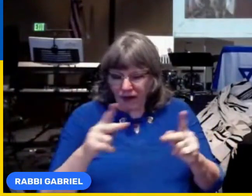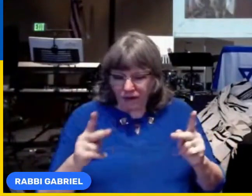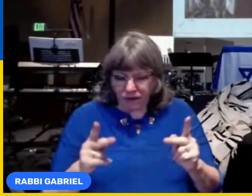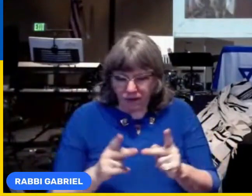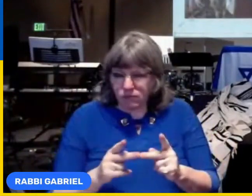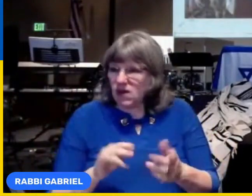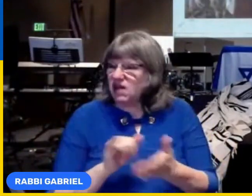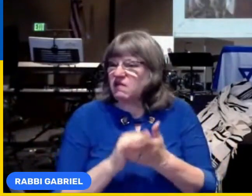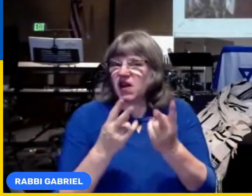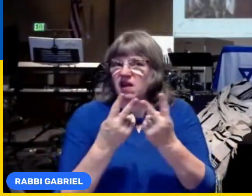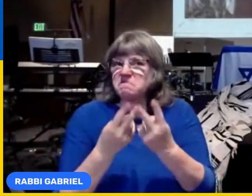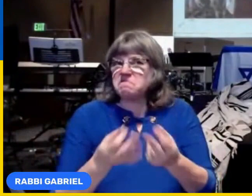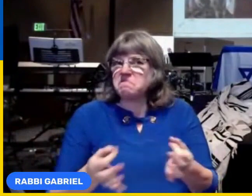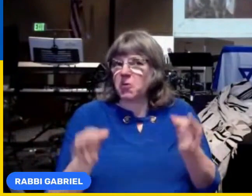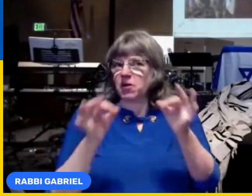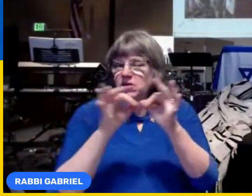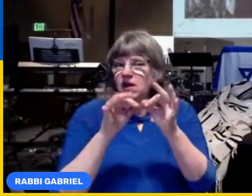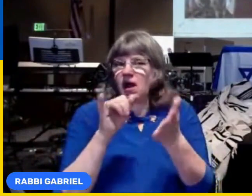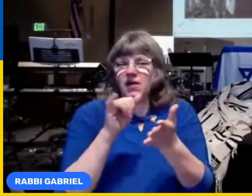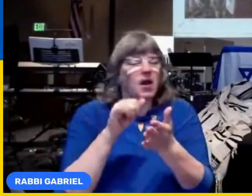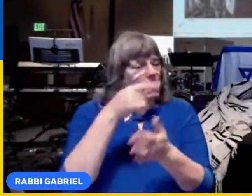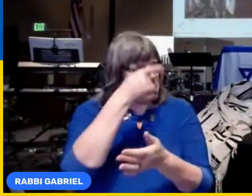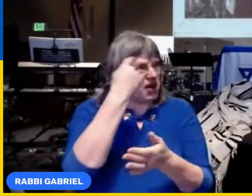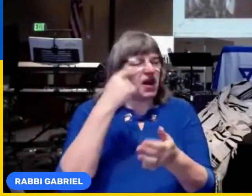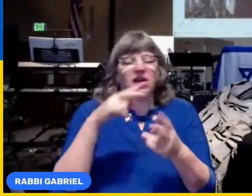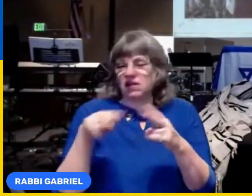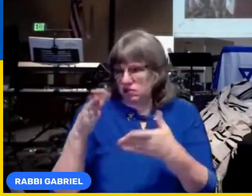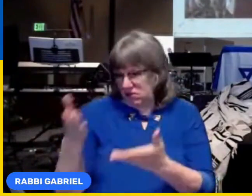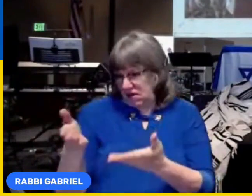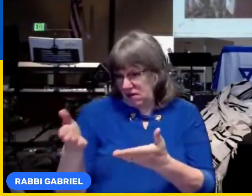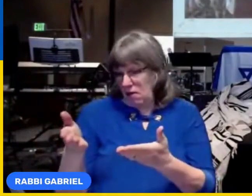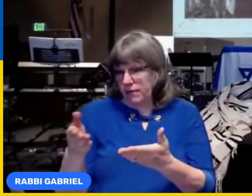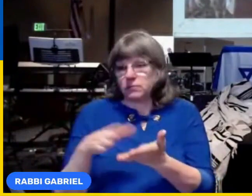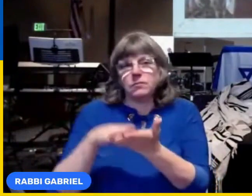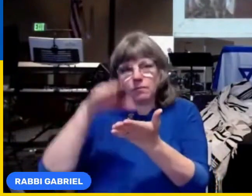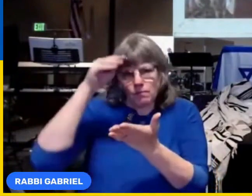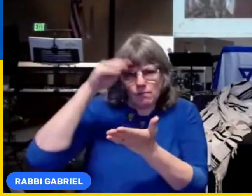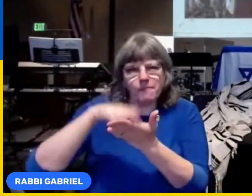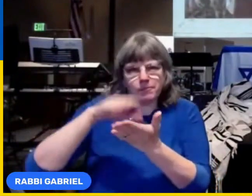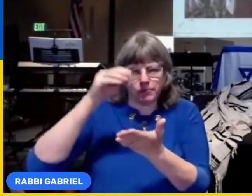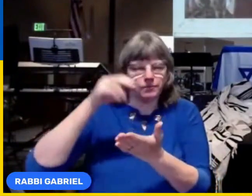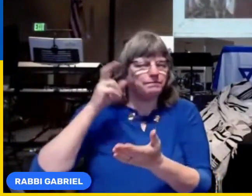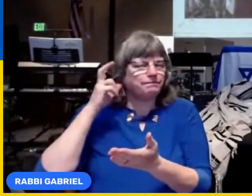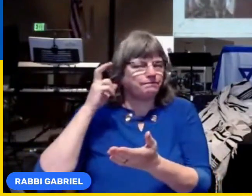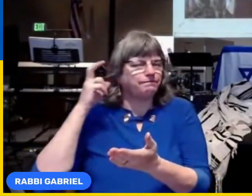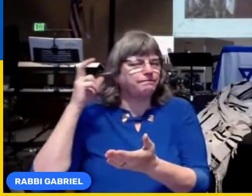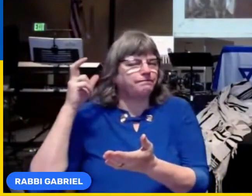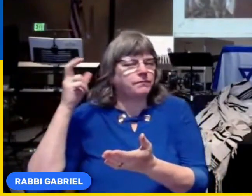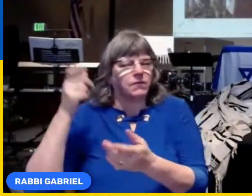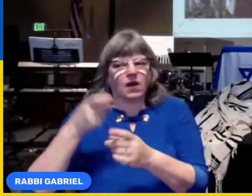And that's important. And because he was there, he learned to hear the voice of God.